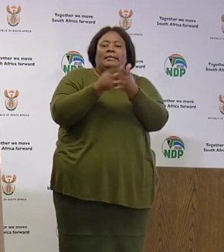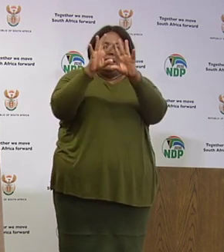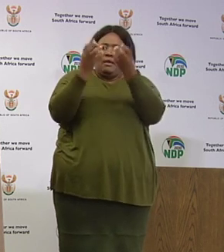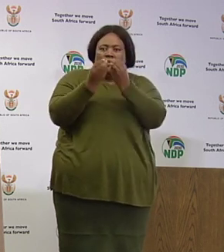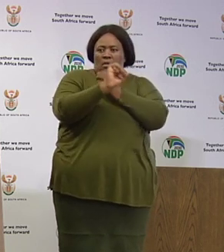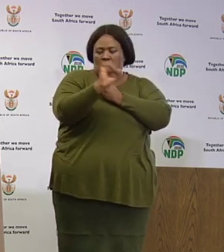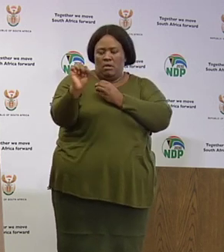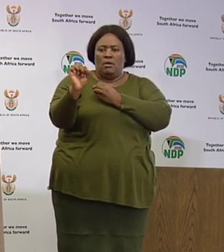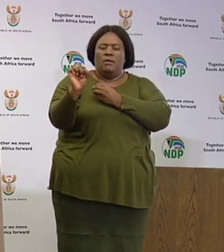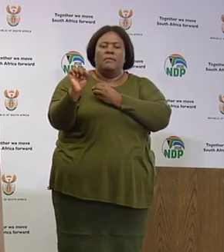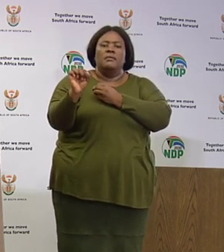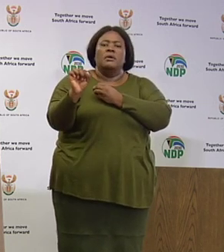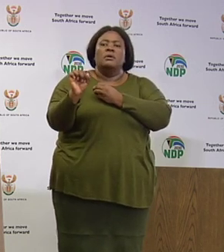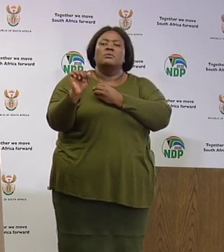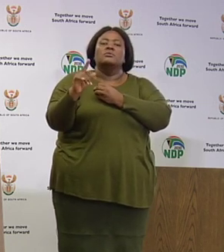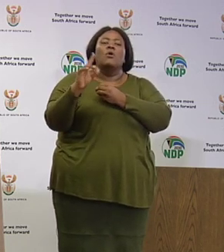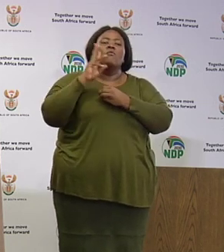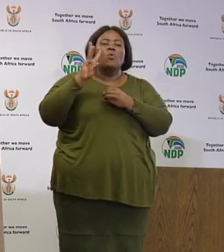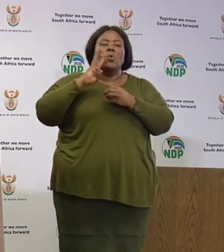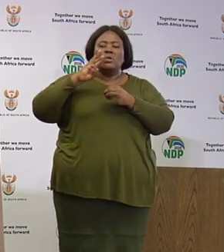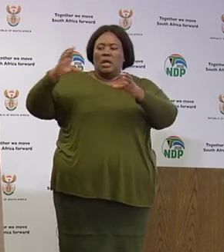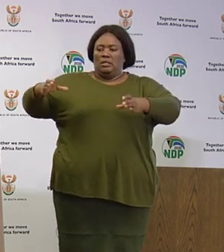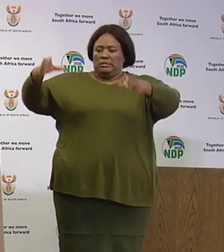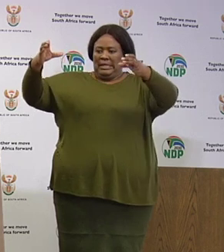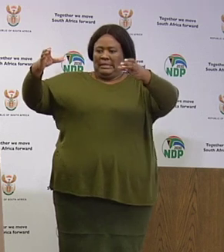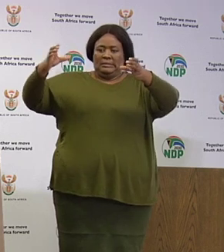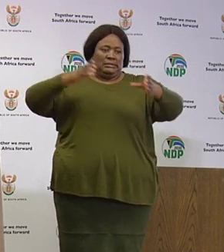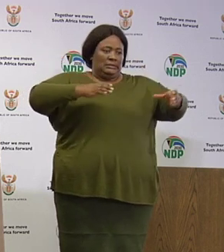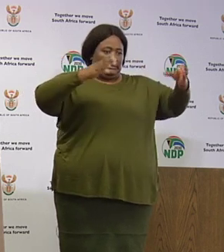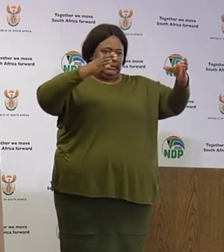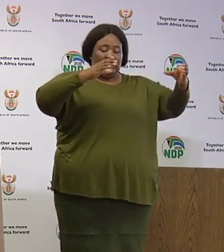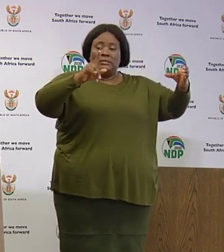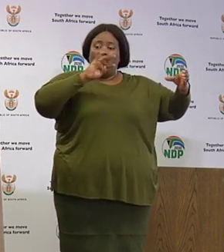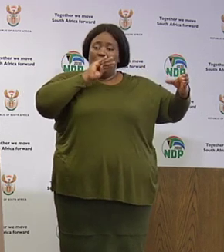their entire stock of water tanks. This means that